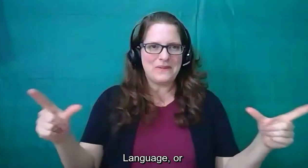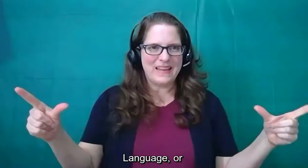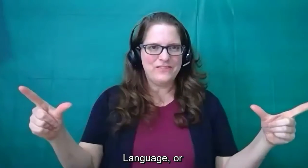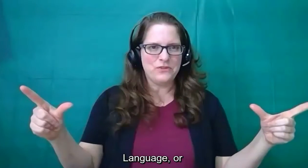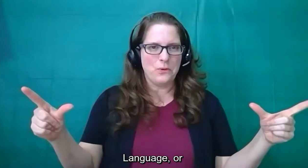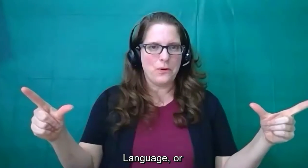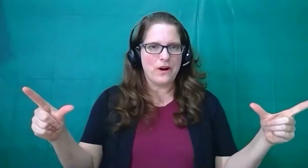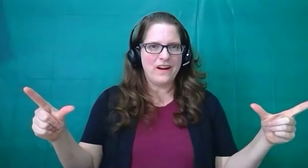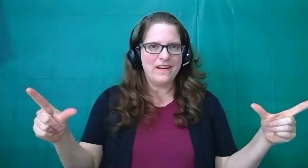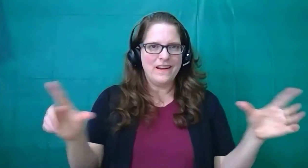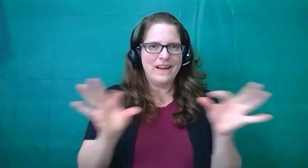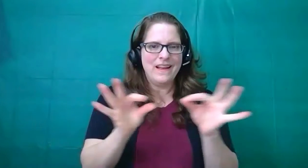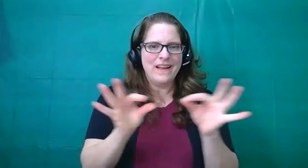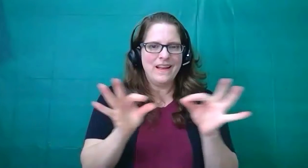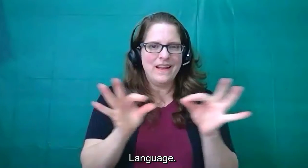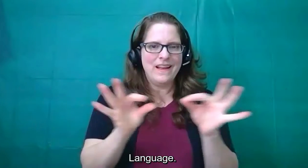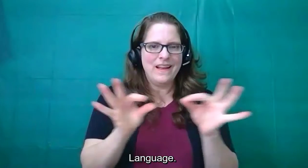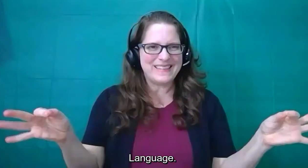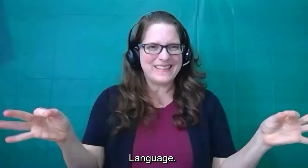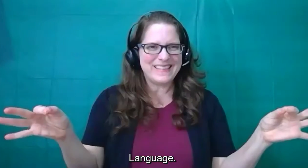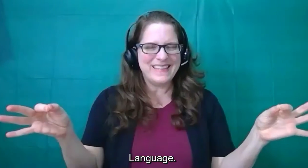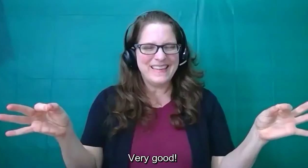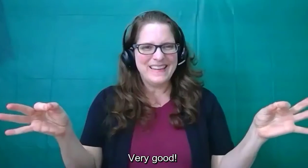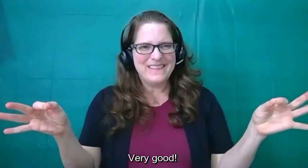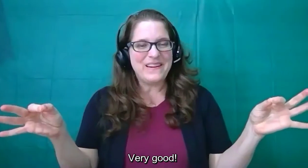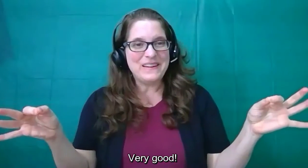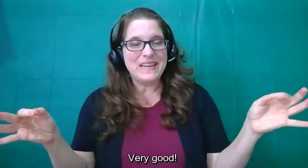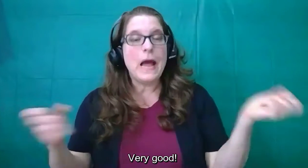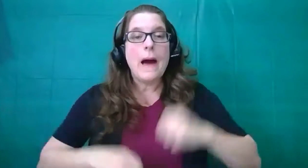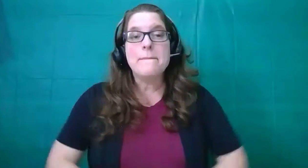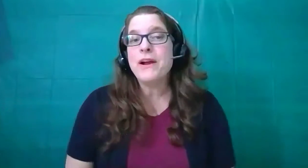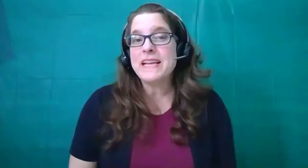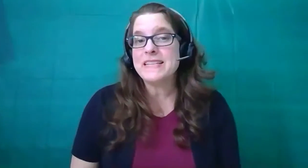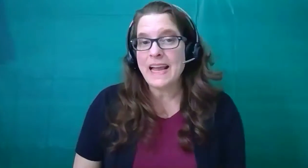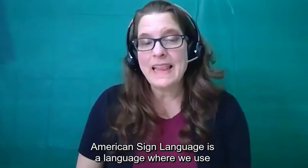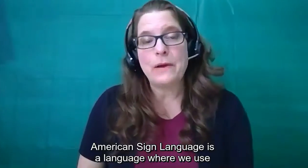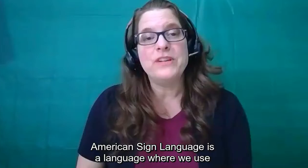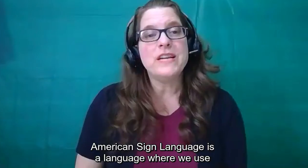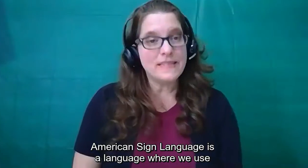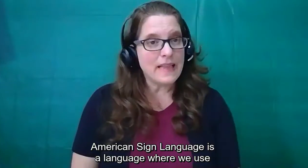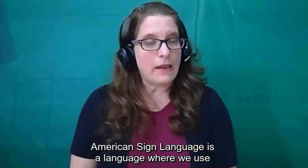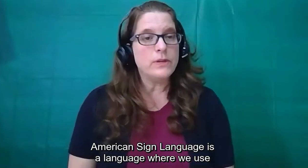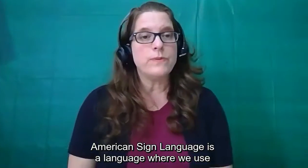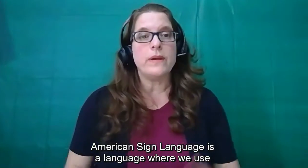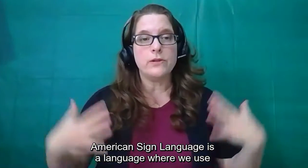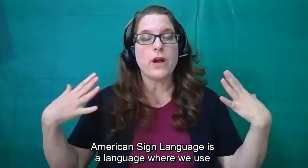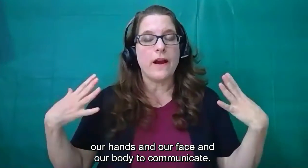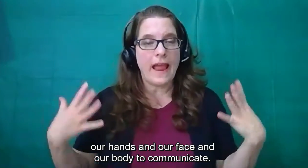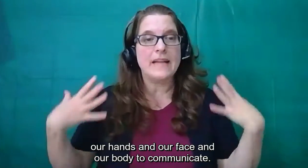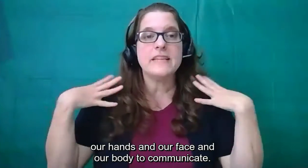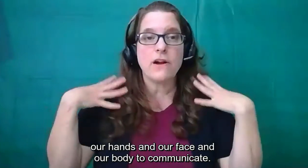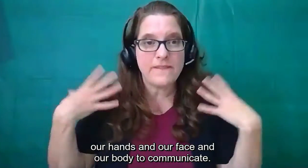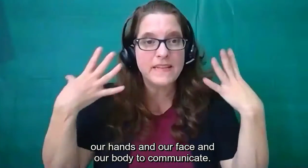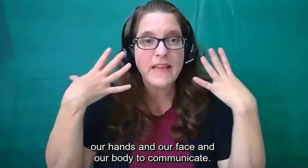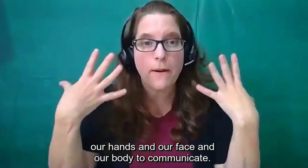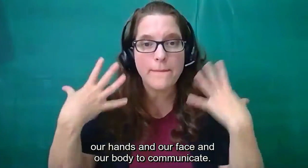Language or language. Very good. American Sign Language is a language where we use our hands and our face and our body